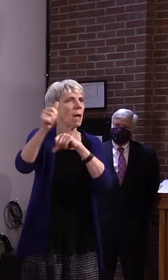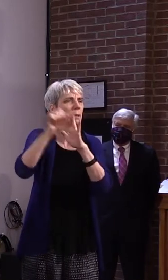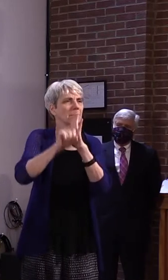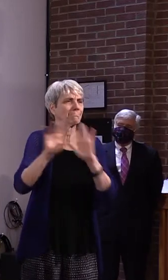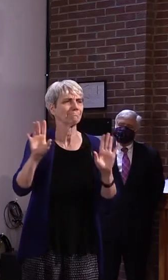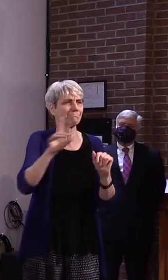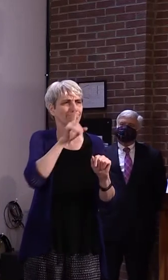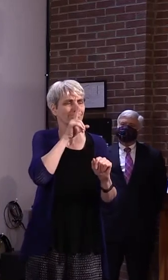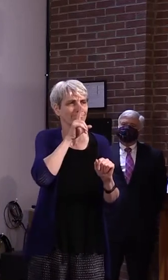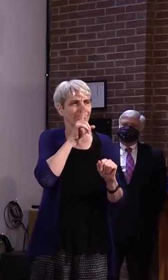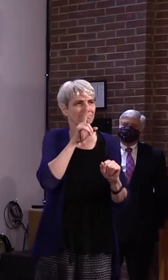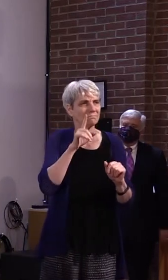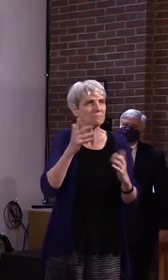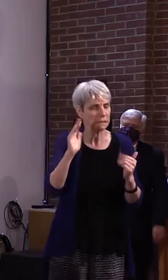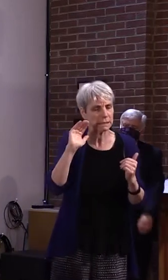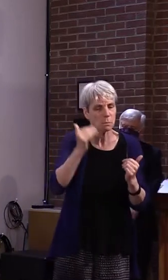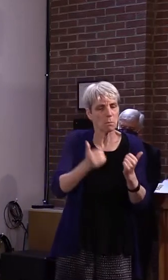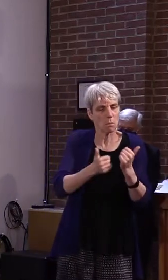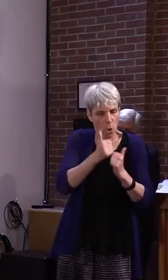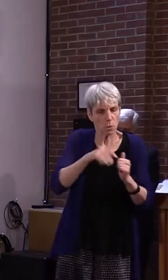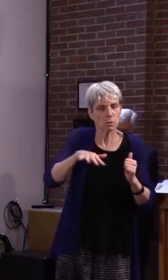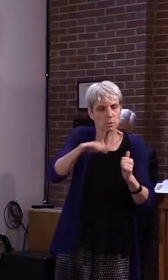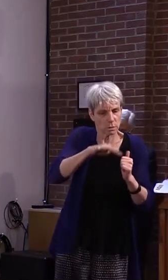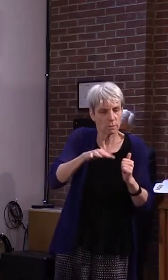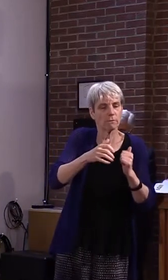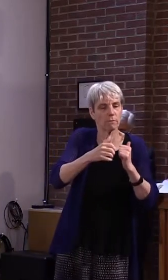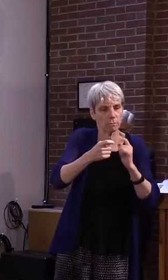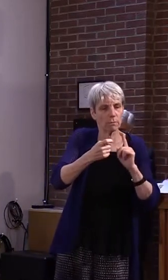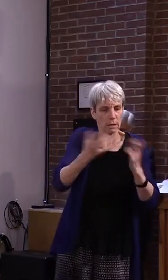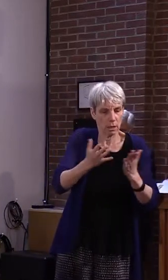at any particular part of the population here.